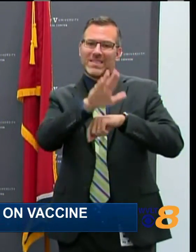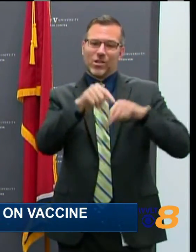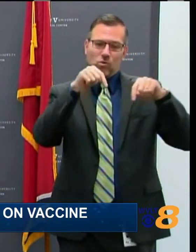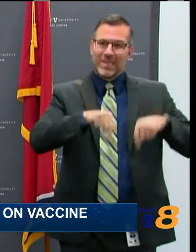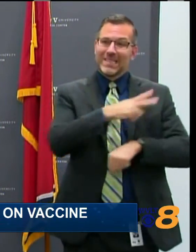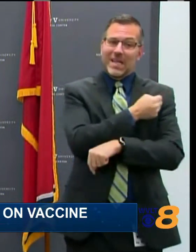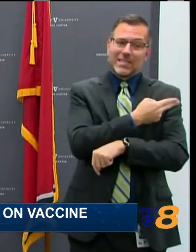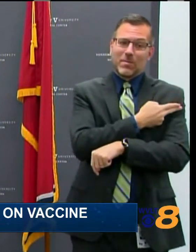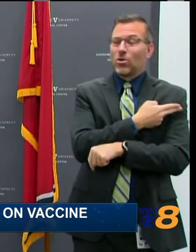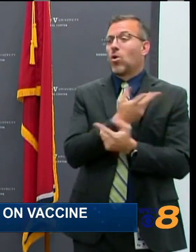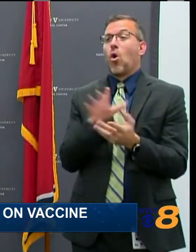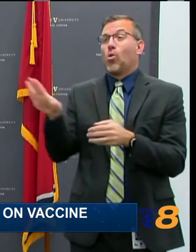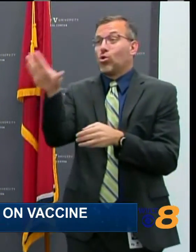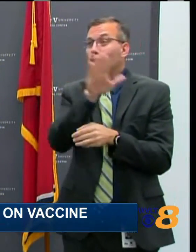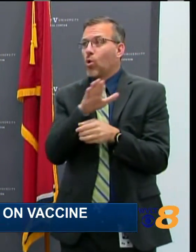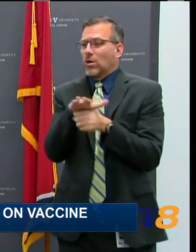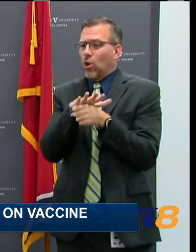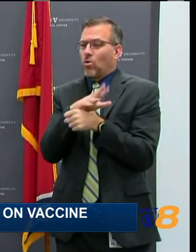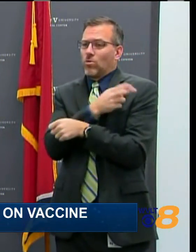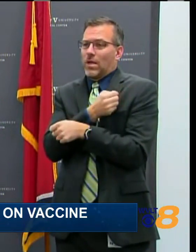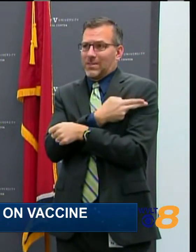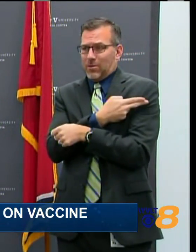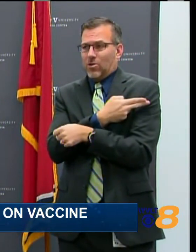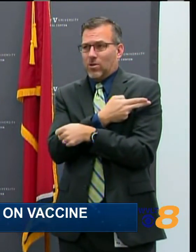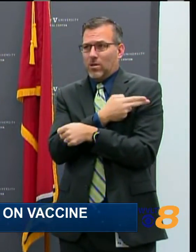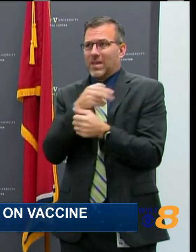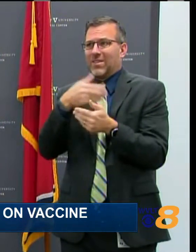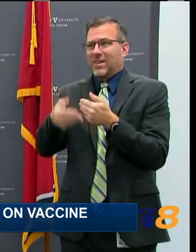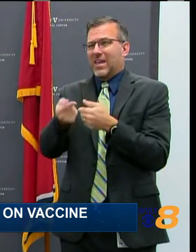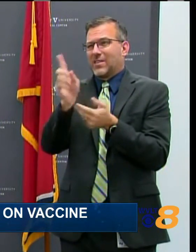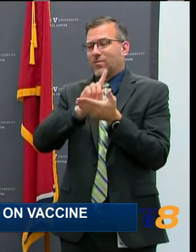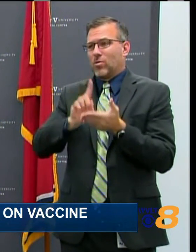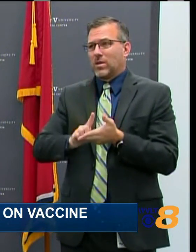in your community in the weeks following.